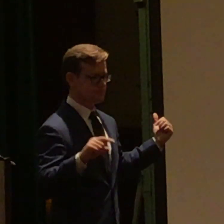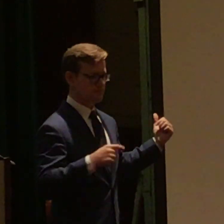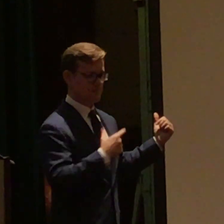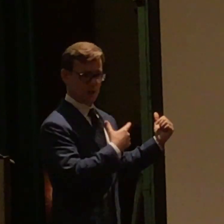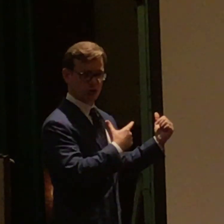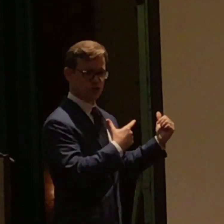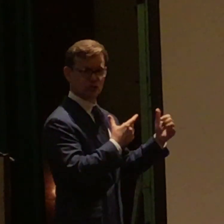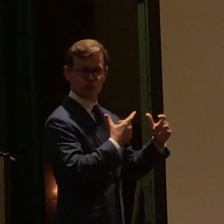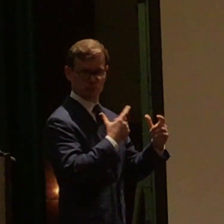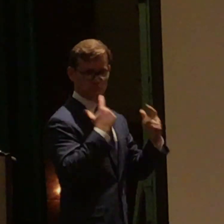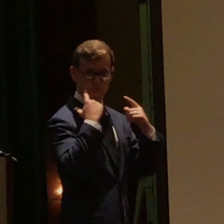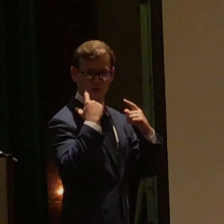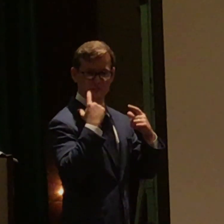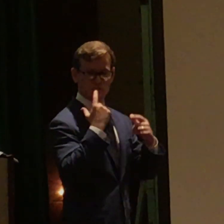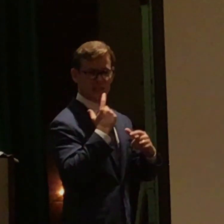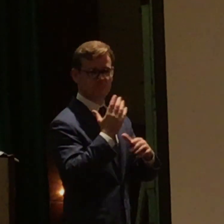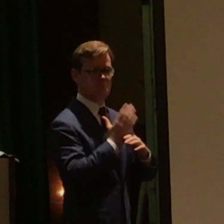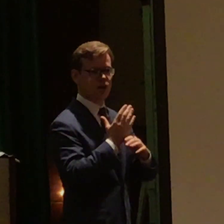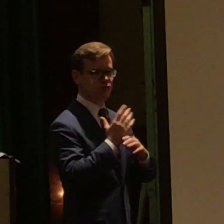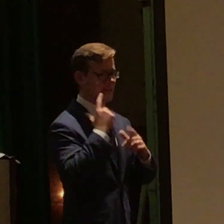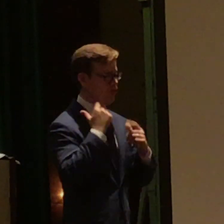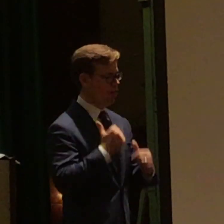Lopez.